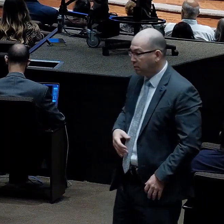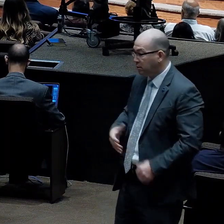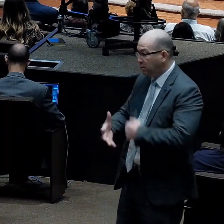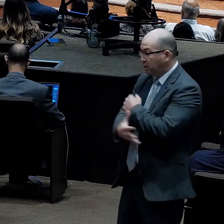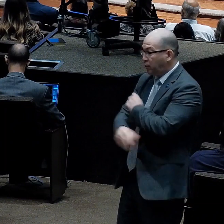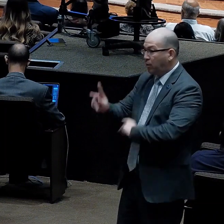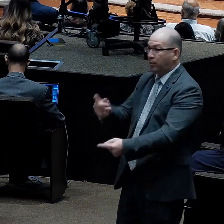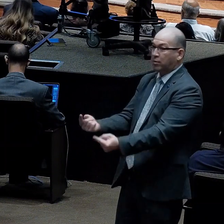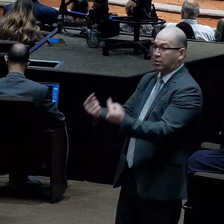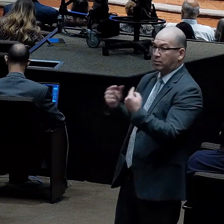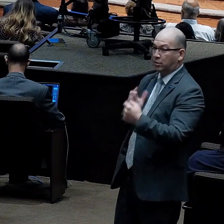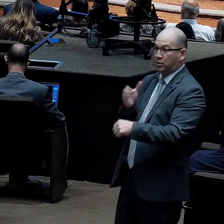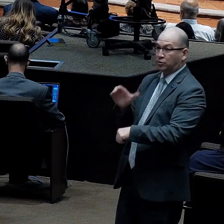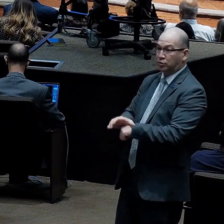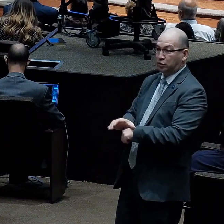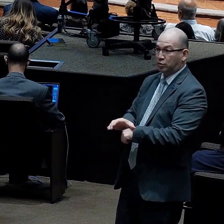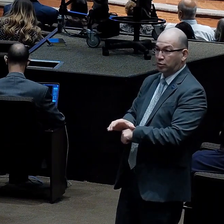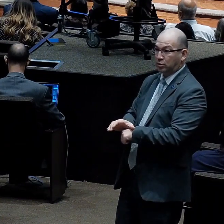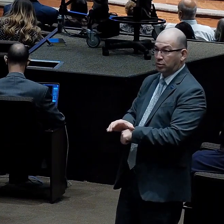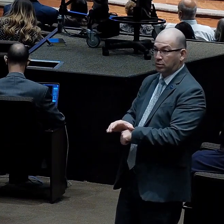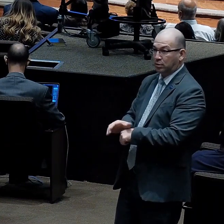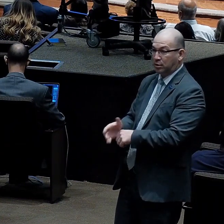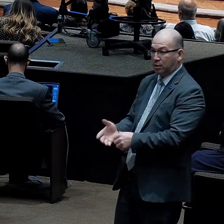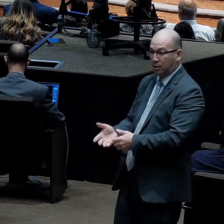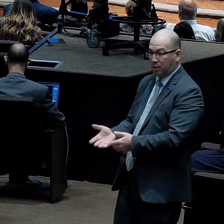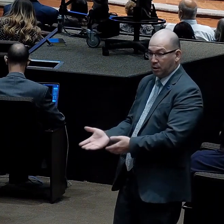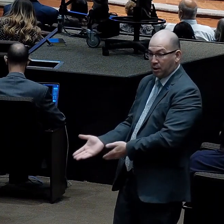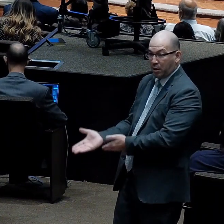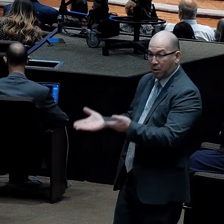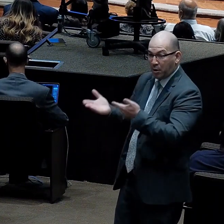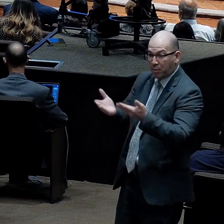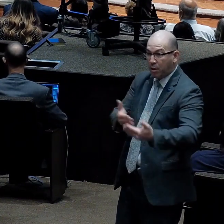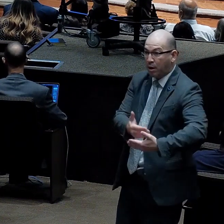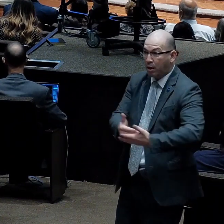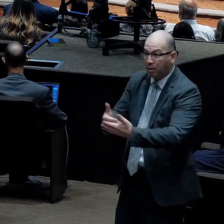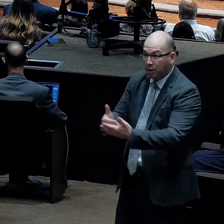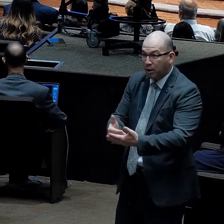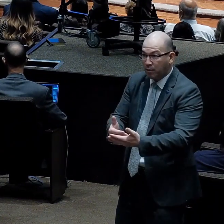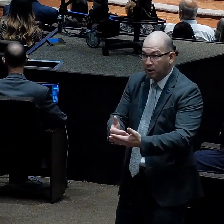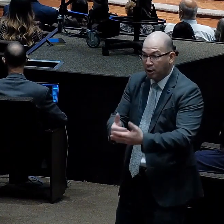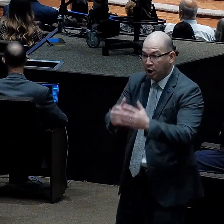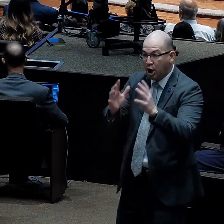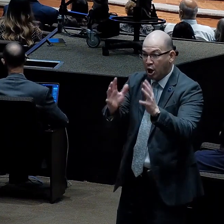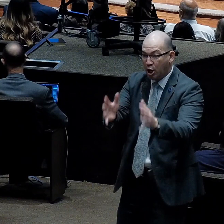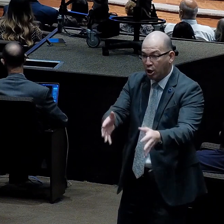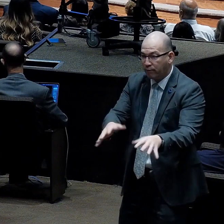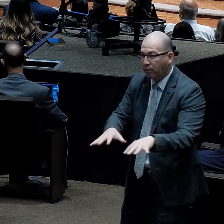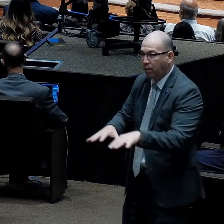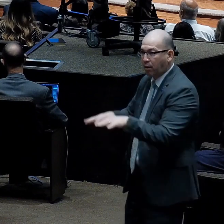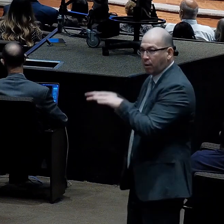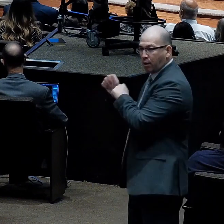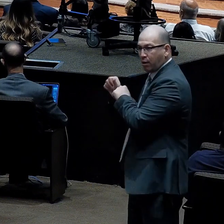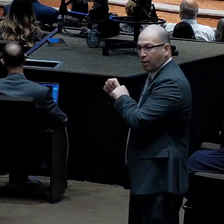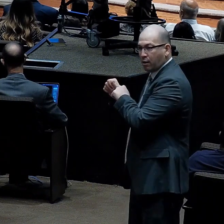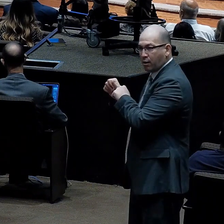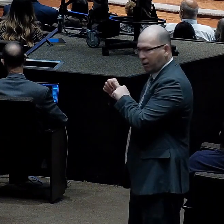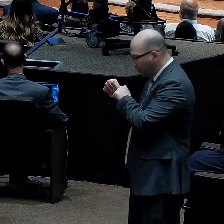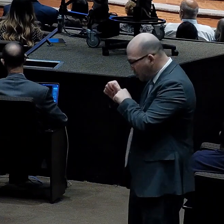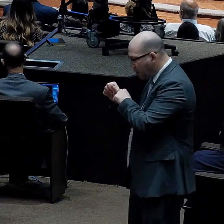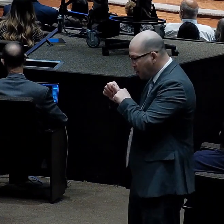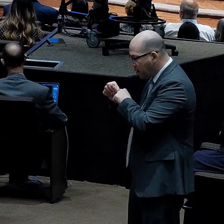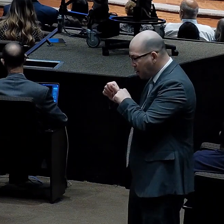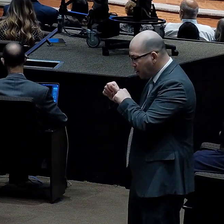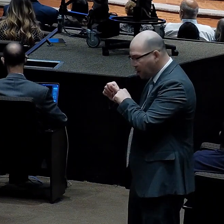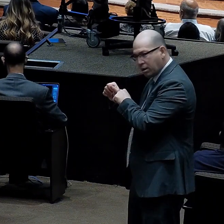church, put the baby in the nursery, leave, and never come back. He said, that's how we started the orphanage.